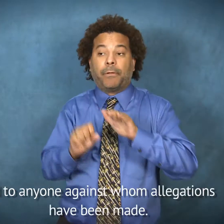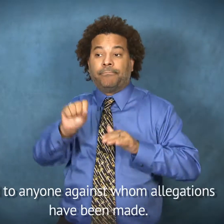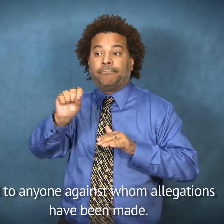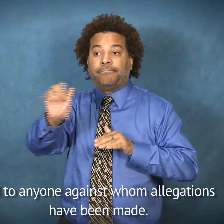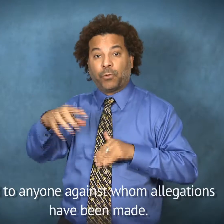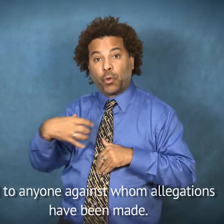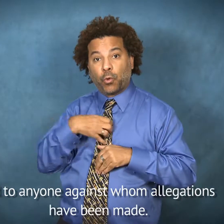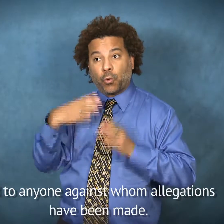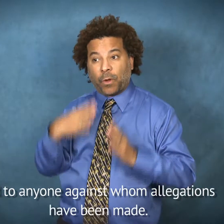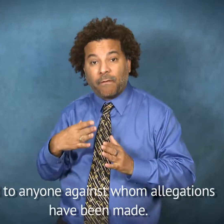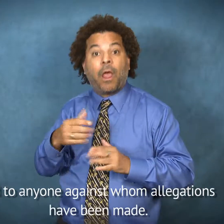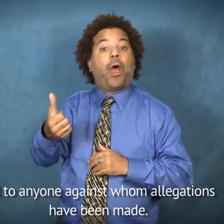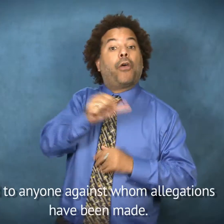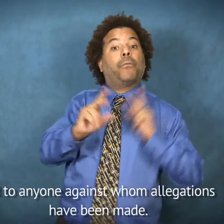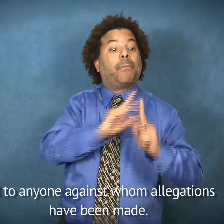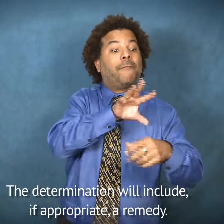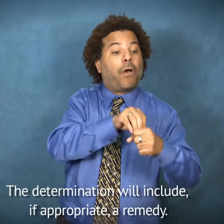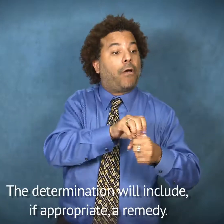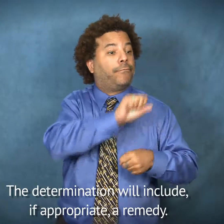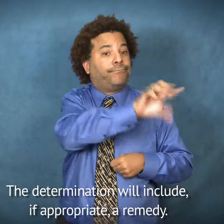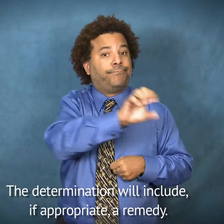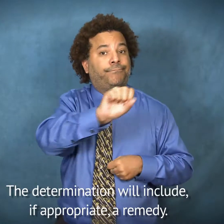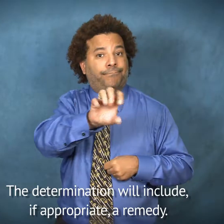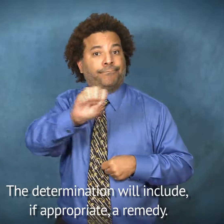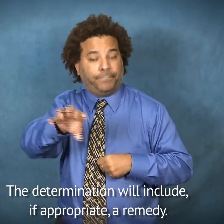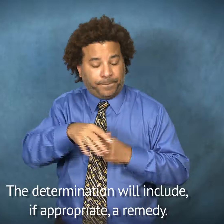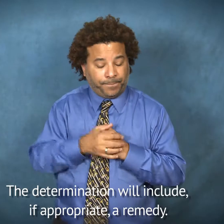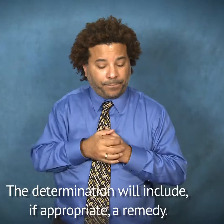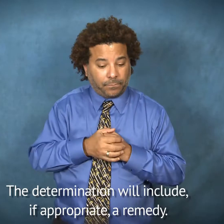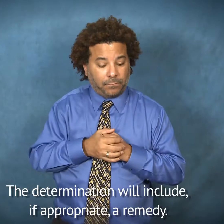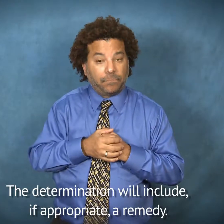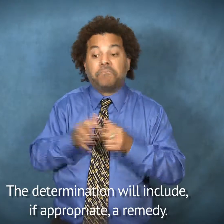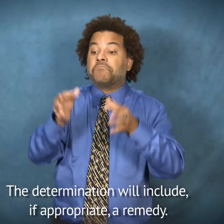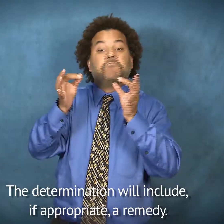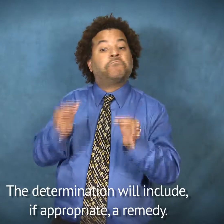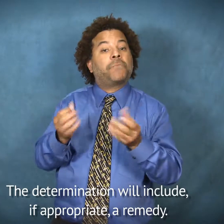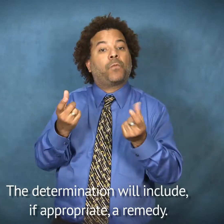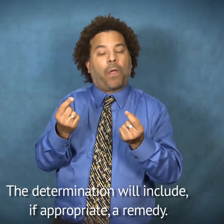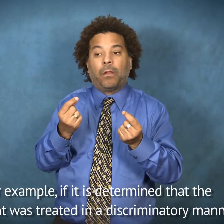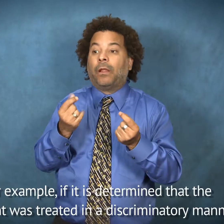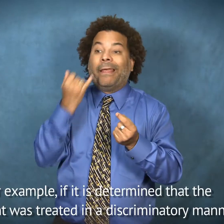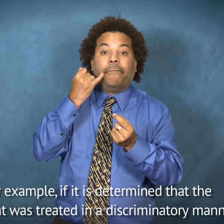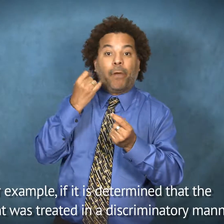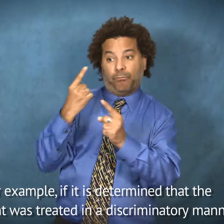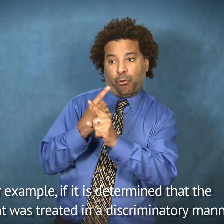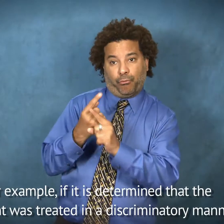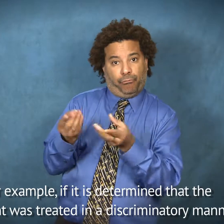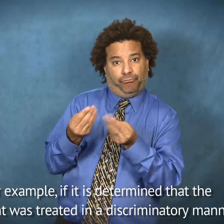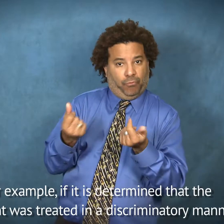anyone against whom allegations have been made. The determination will include, if appropriate, a remedy. For example, if it is determined